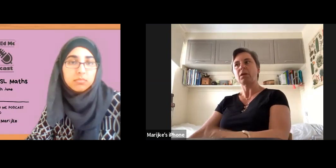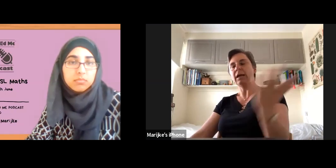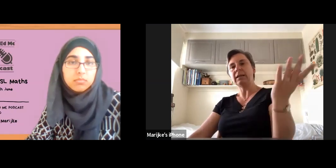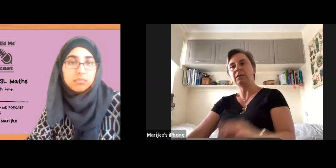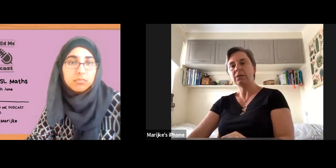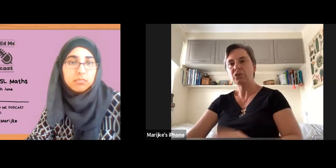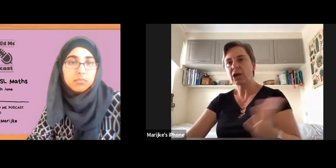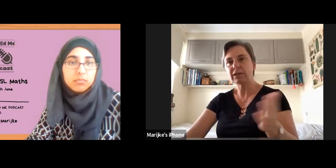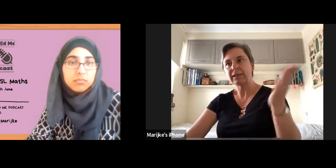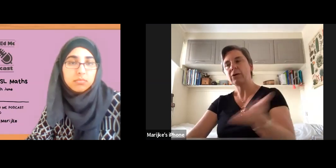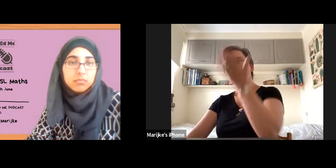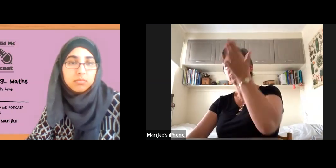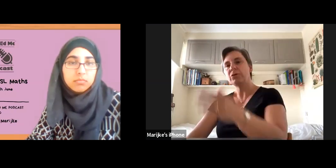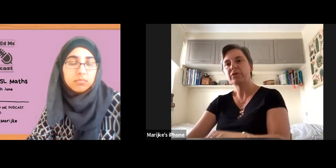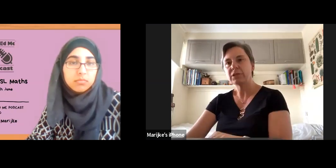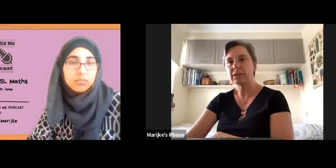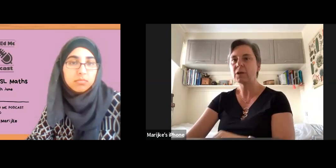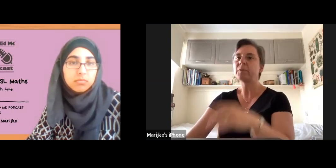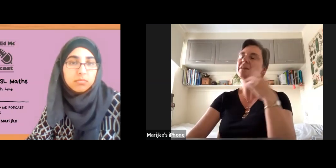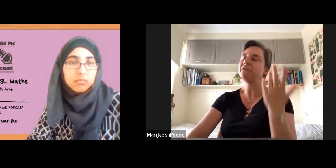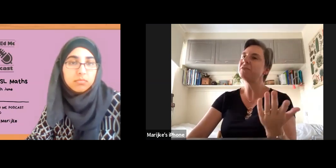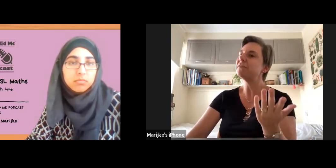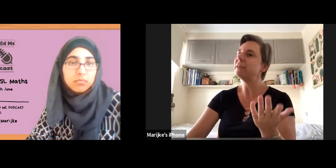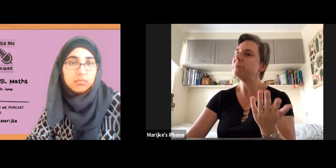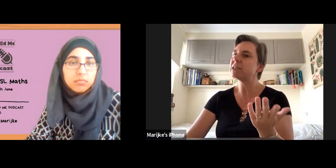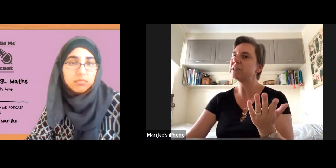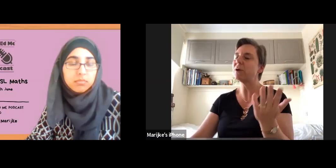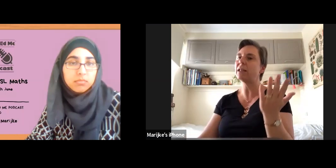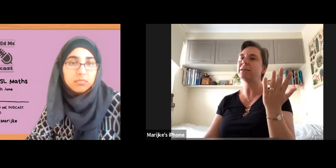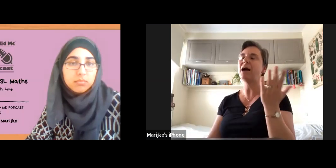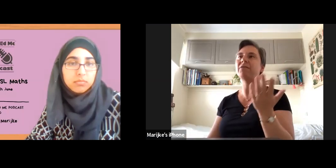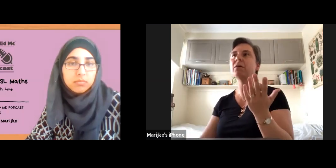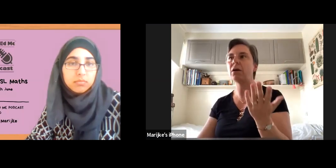and then child then goes on to university or not. But the difference in Belgium as well, you haven't got